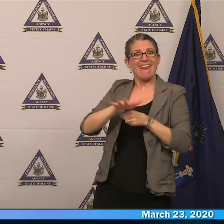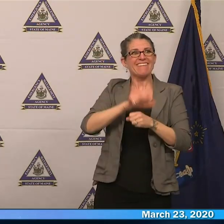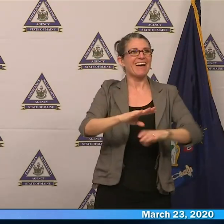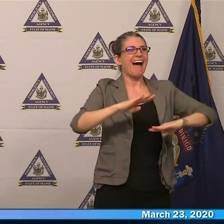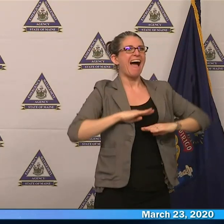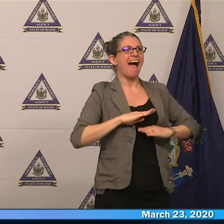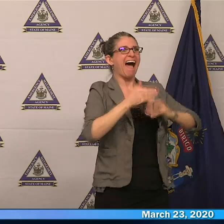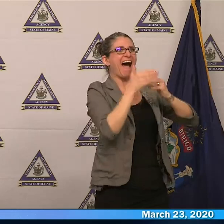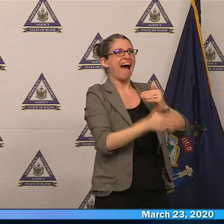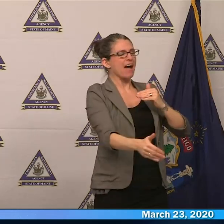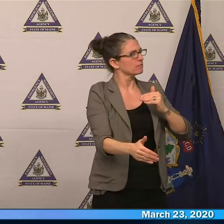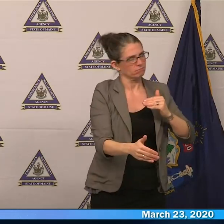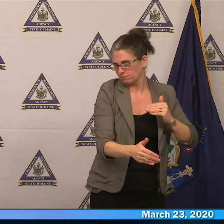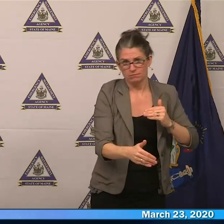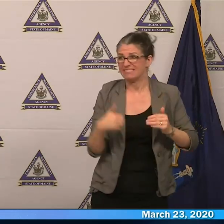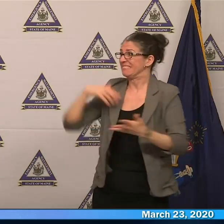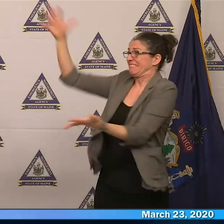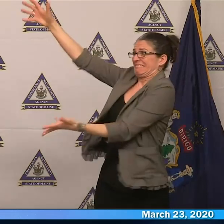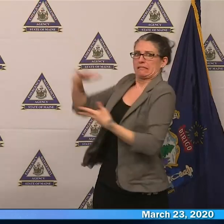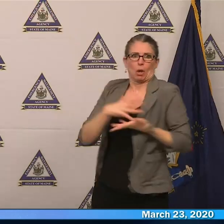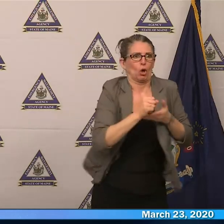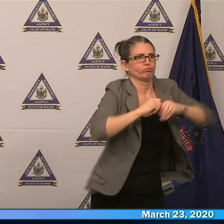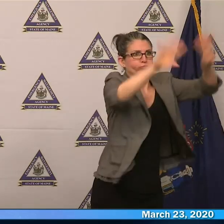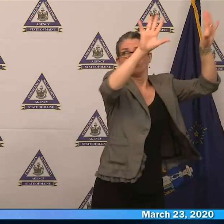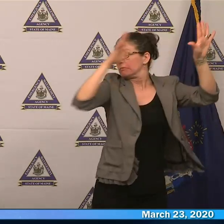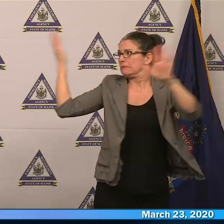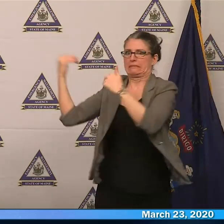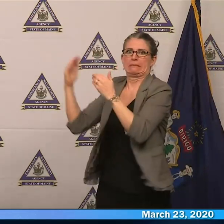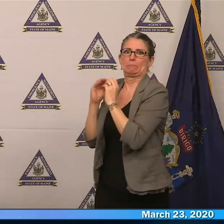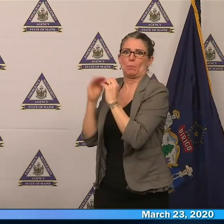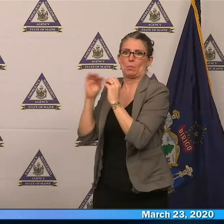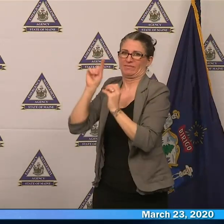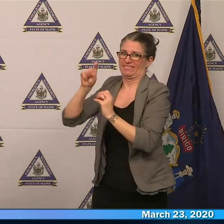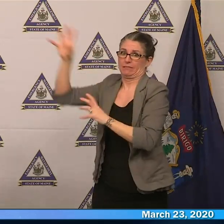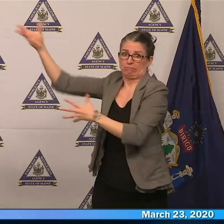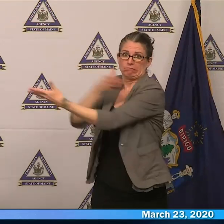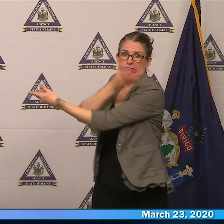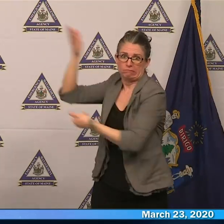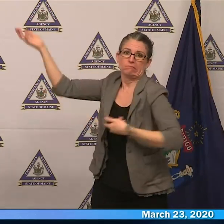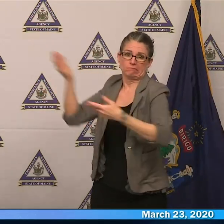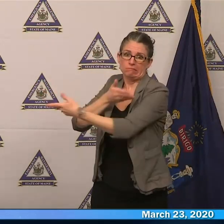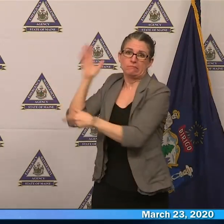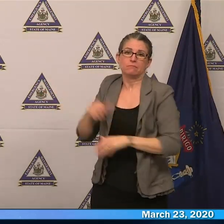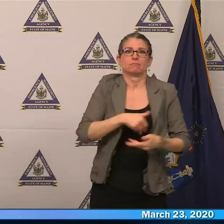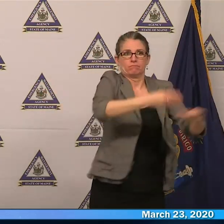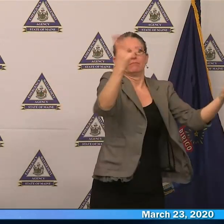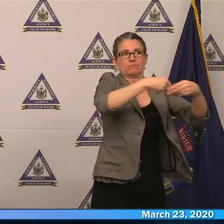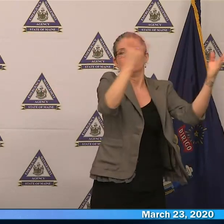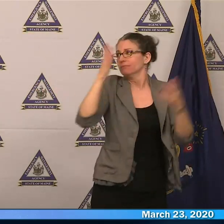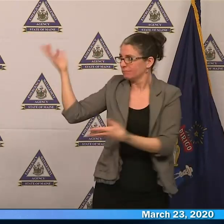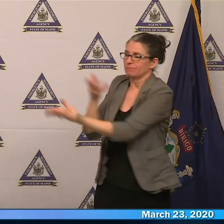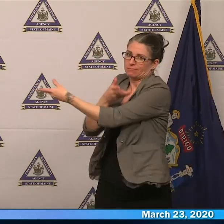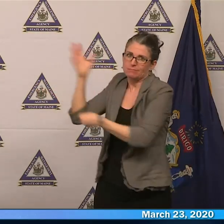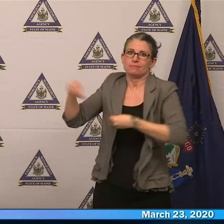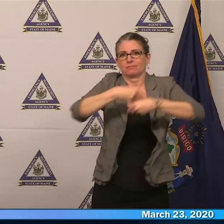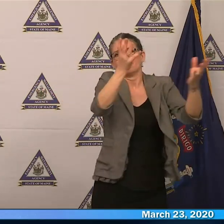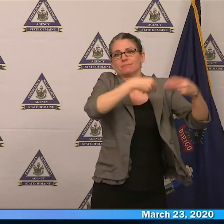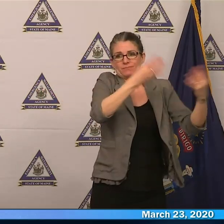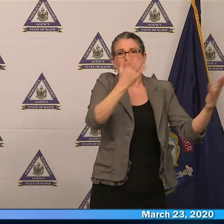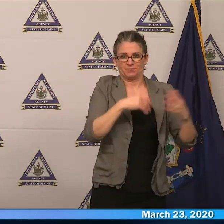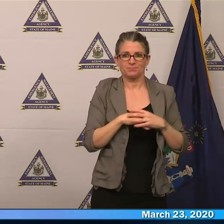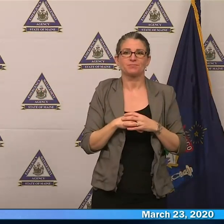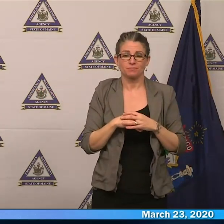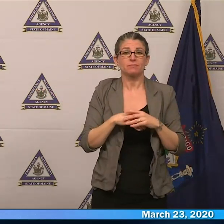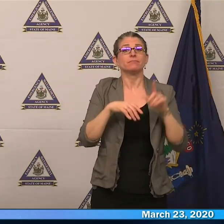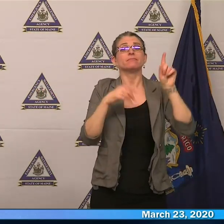the Strategic National Stockpile so that we, working with our colleagues at MEMA and the Department of Transportation,